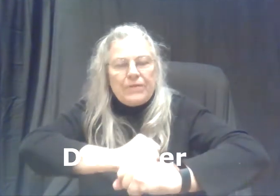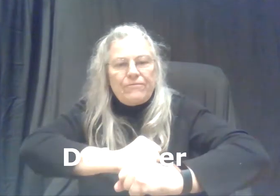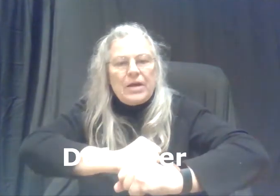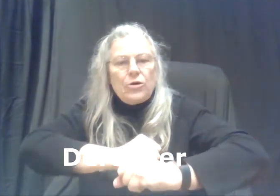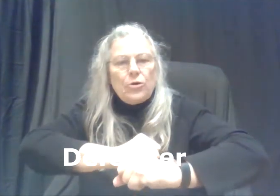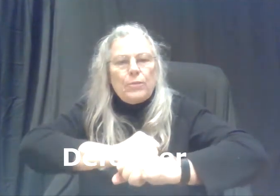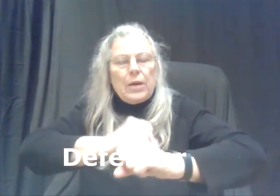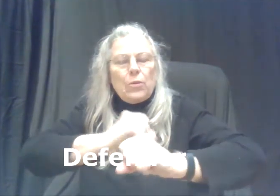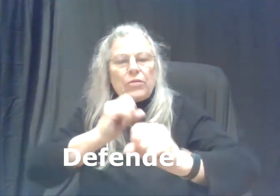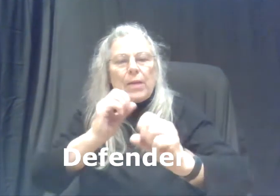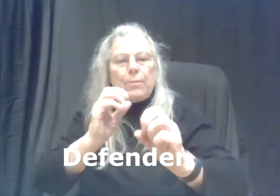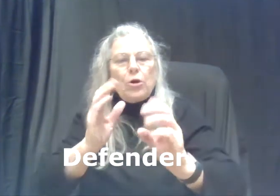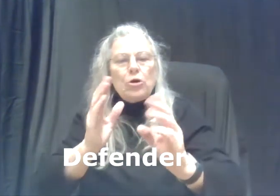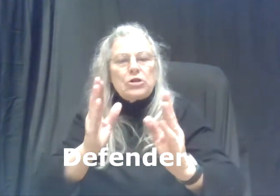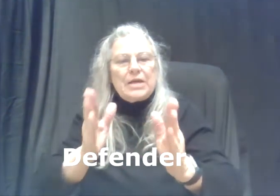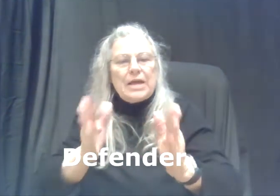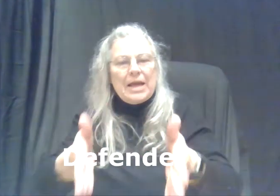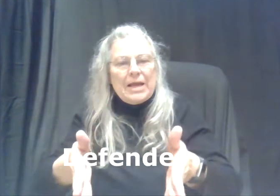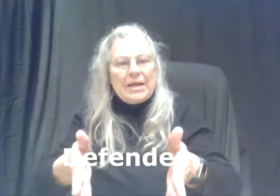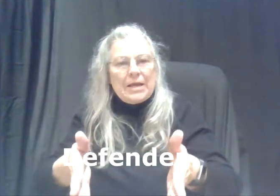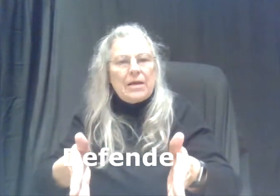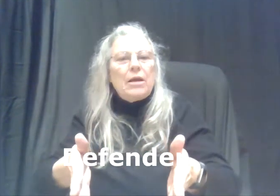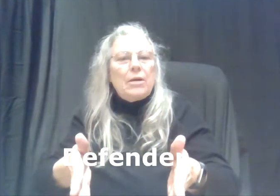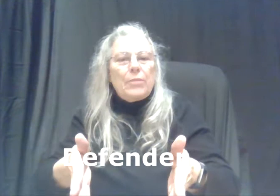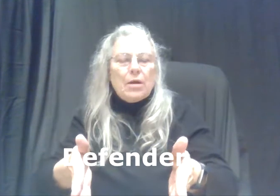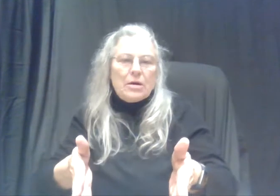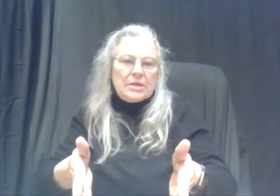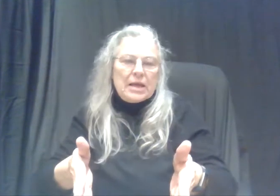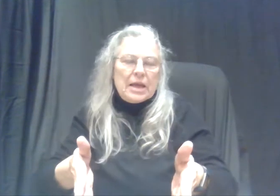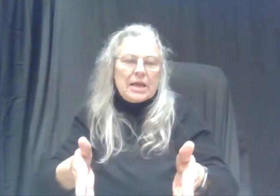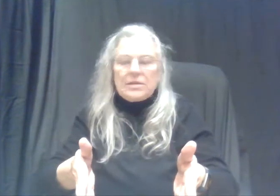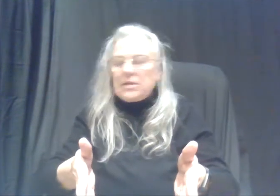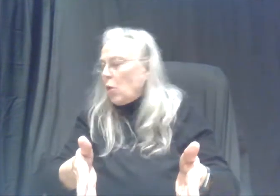defender being with a person ending because it is with the